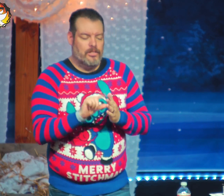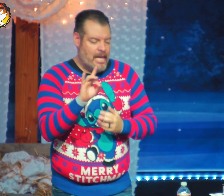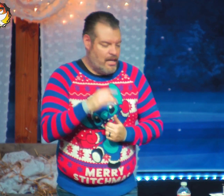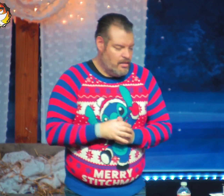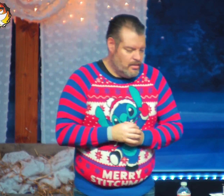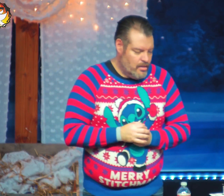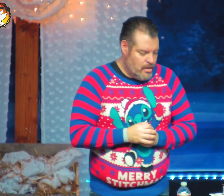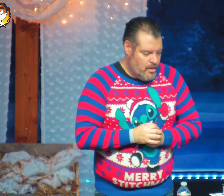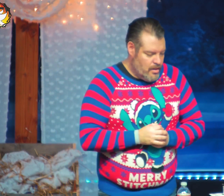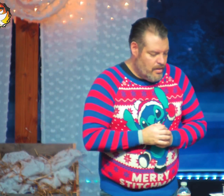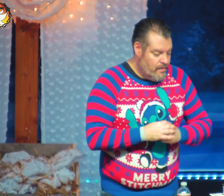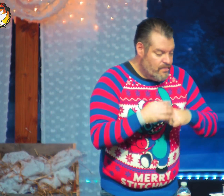rejoice.